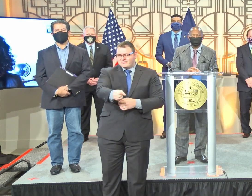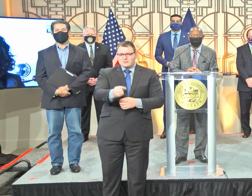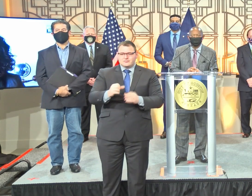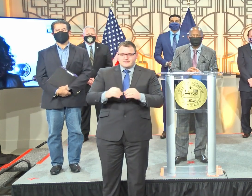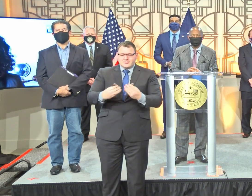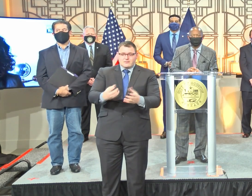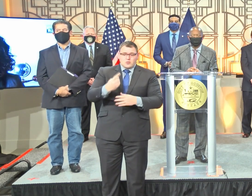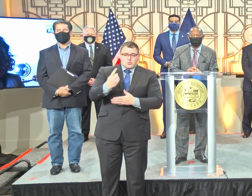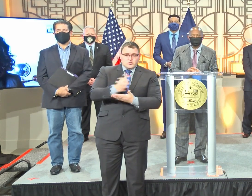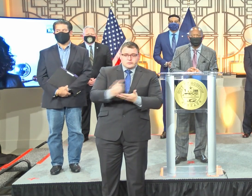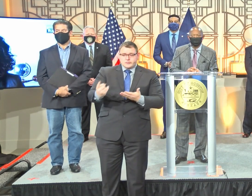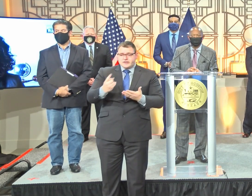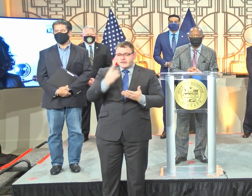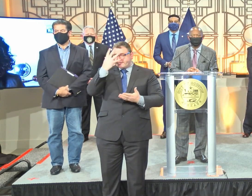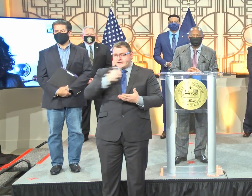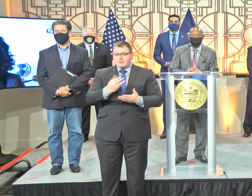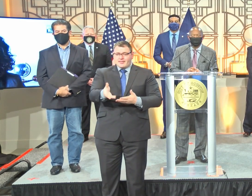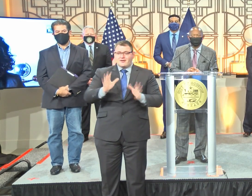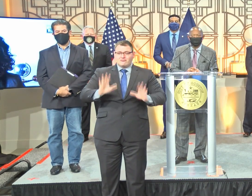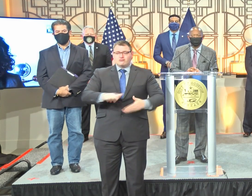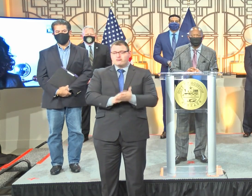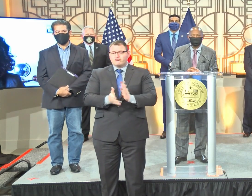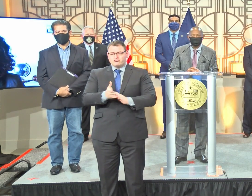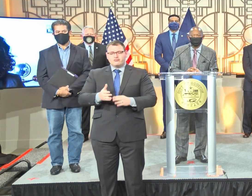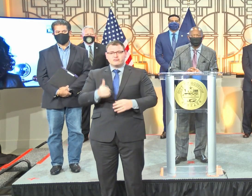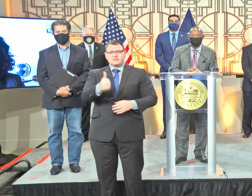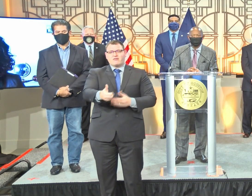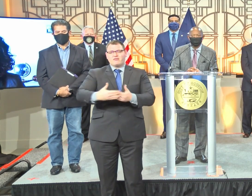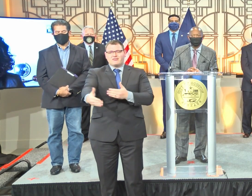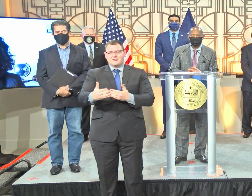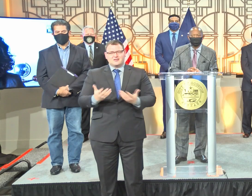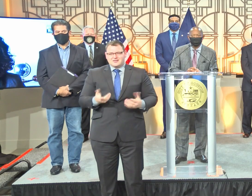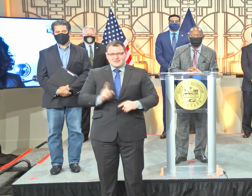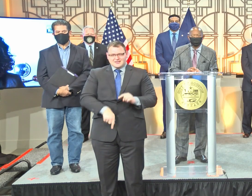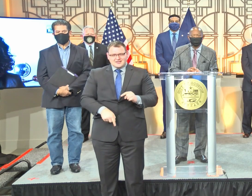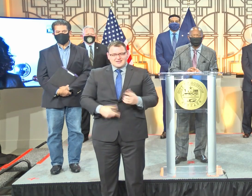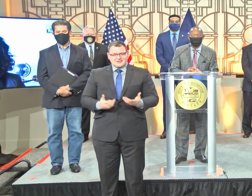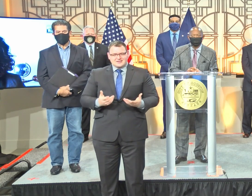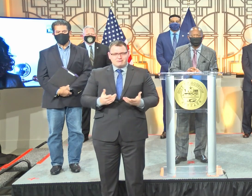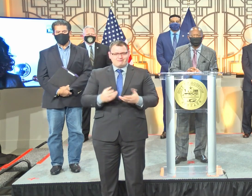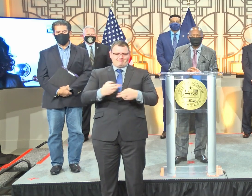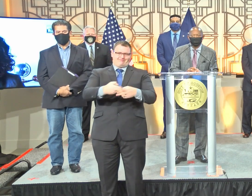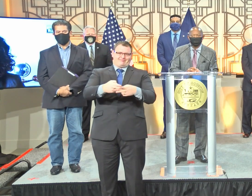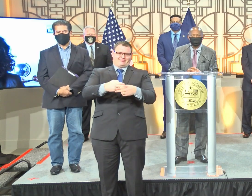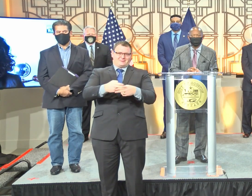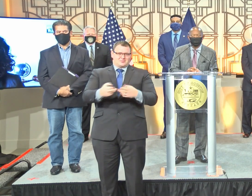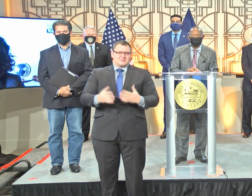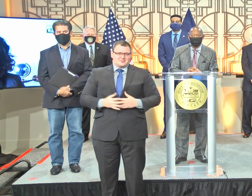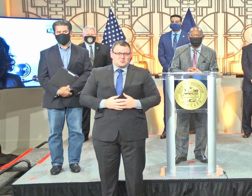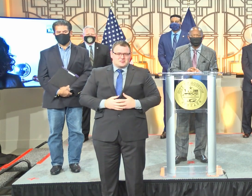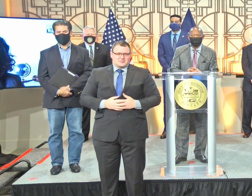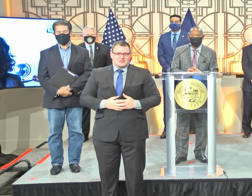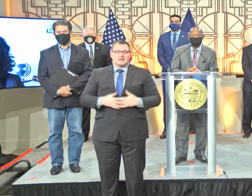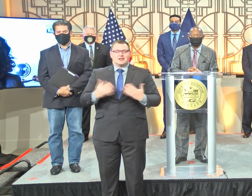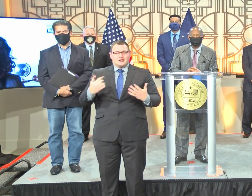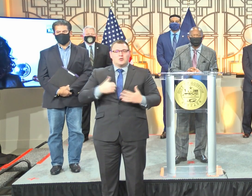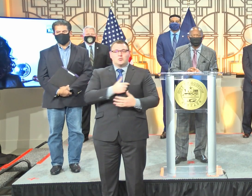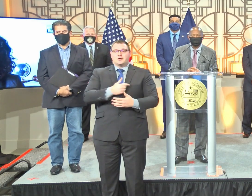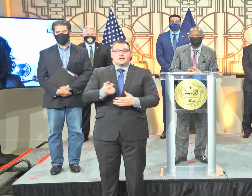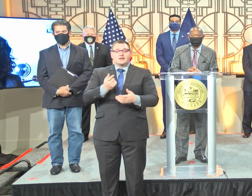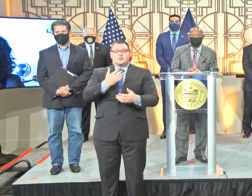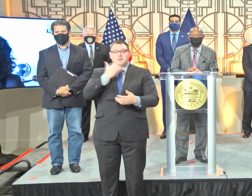unanimously yesterday. And because it is smart. It is a paradigm shift in the way